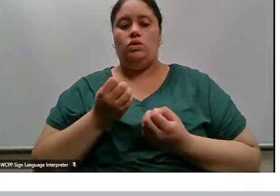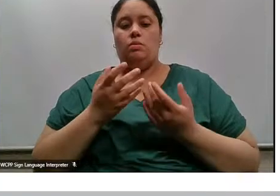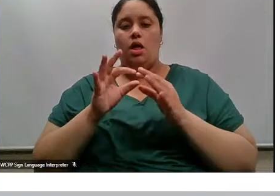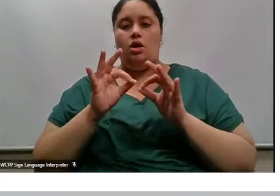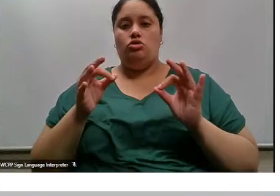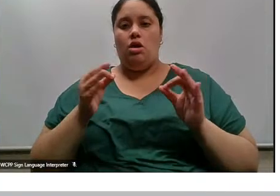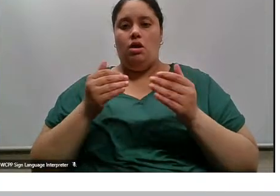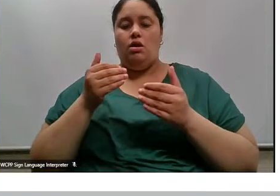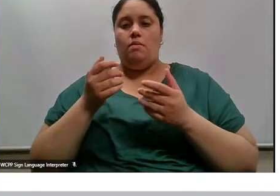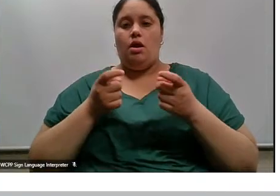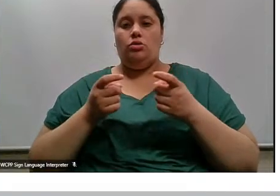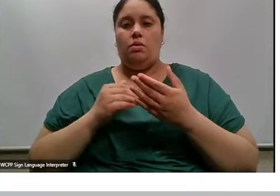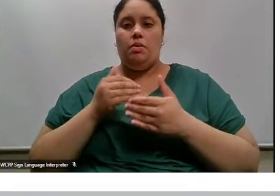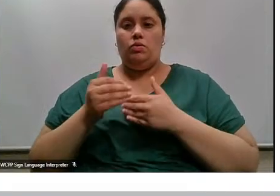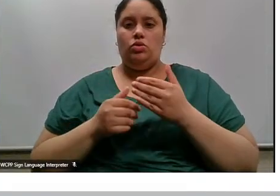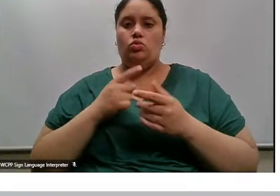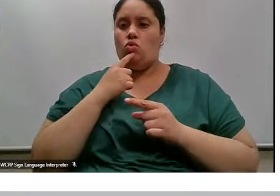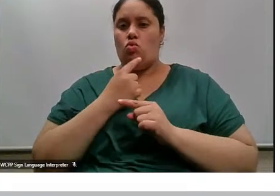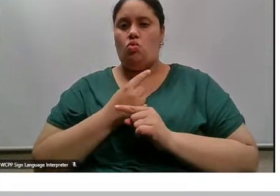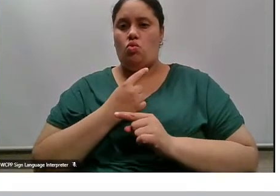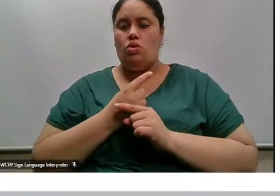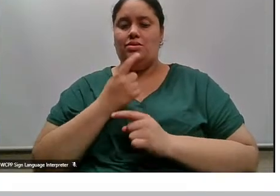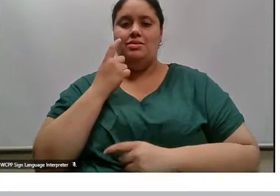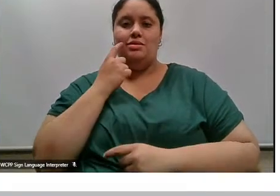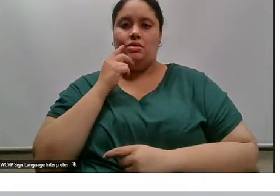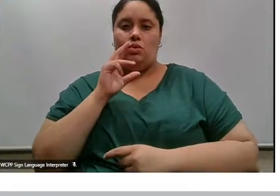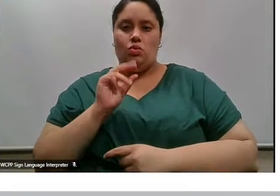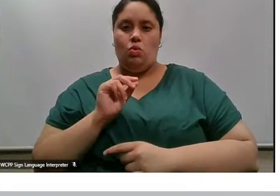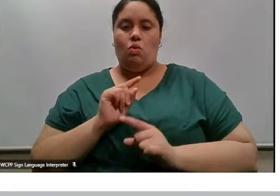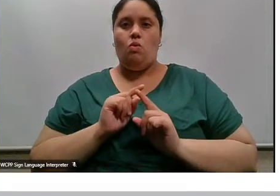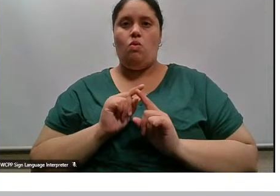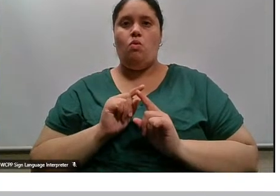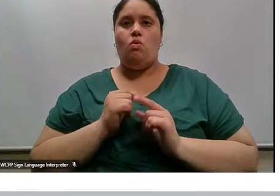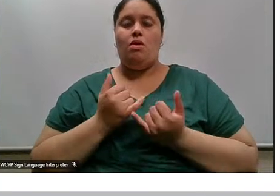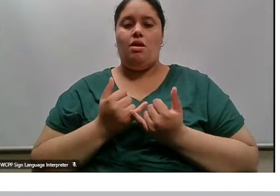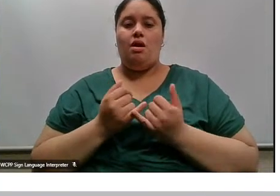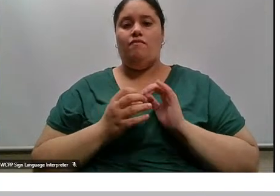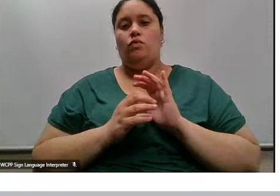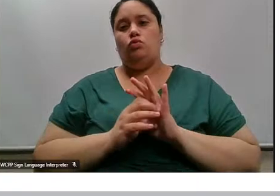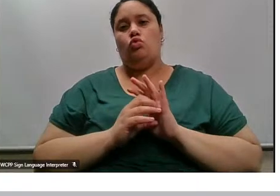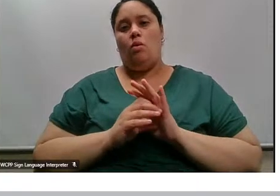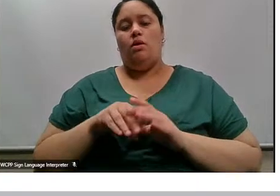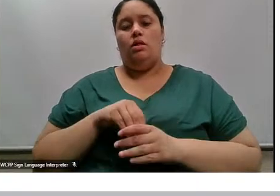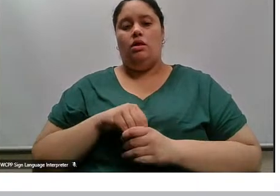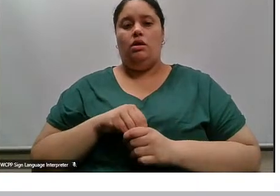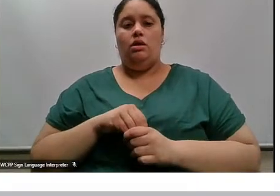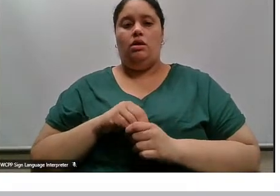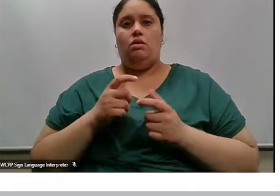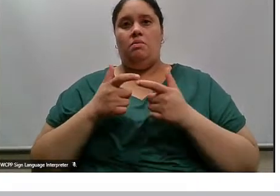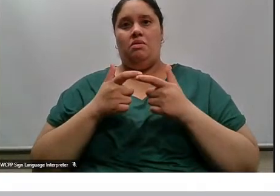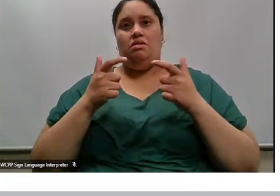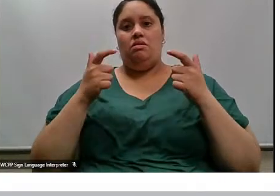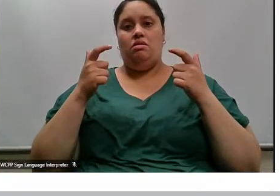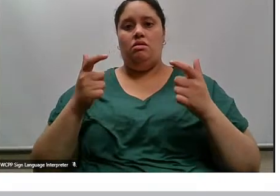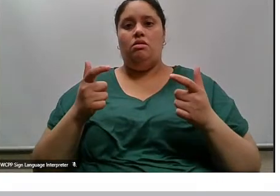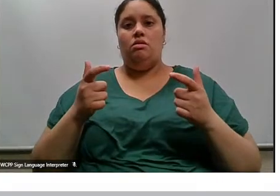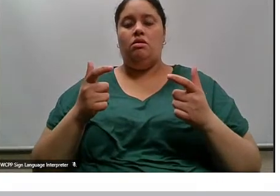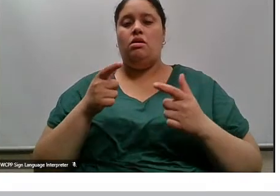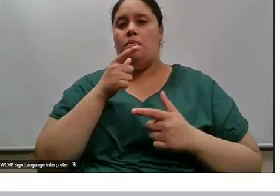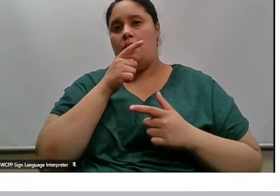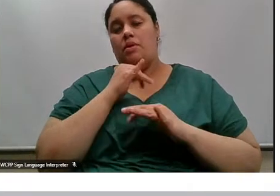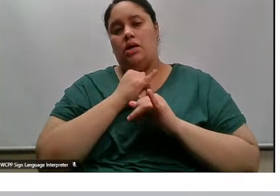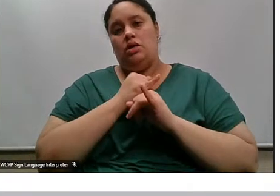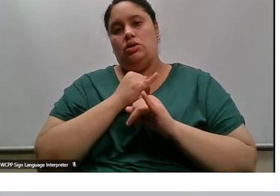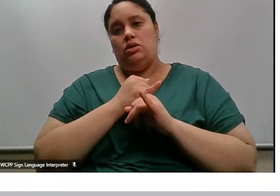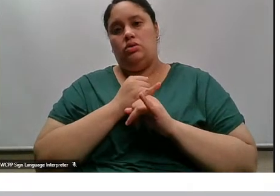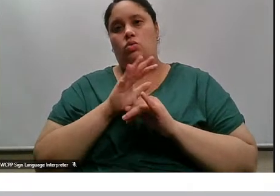management processes and so on is not always that easy as for example, in huge public entities